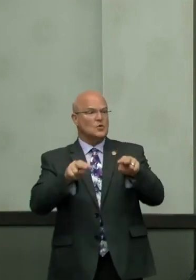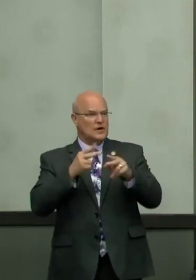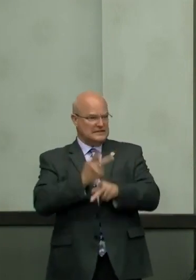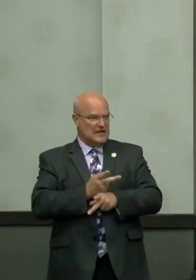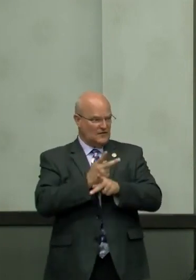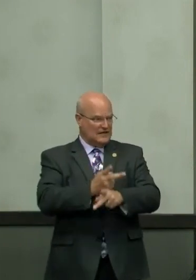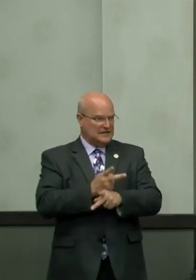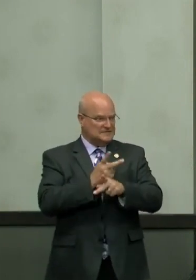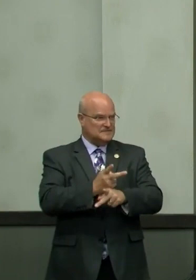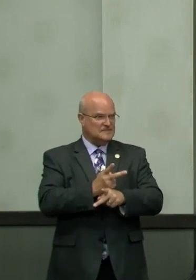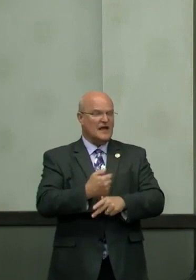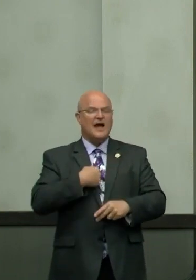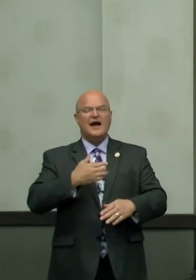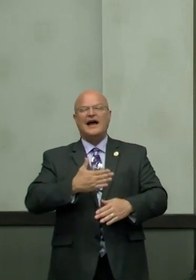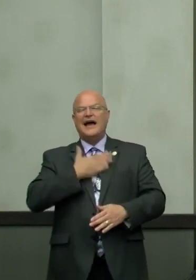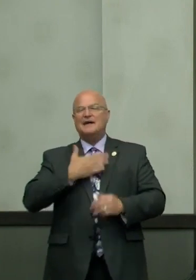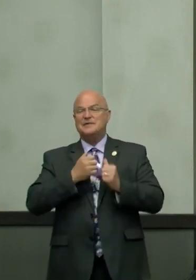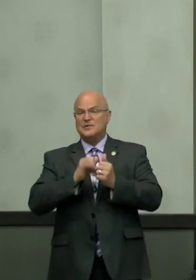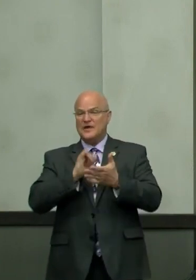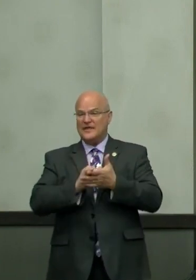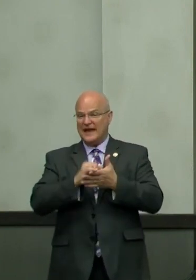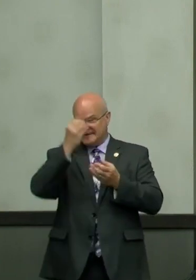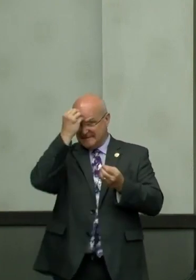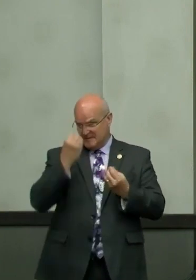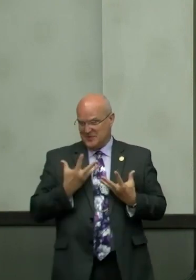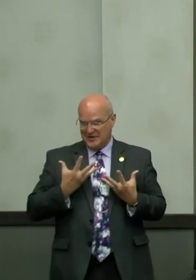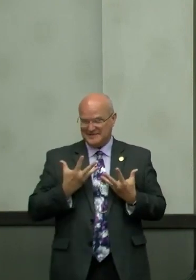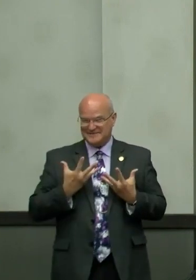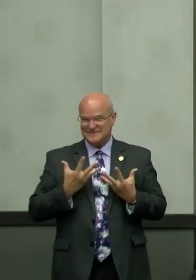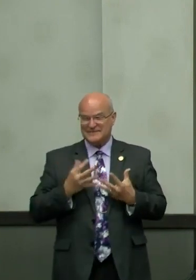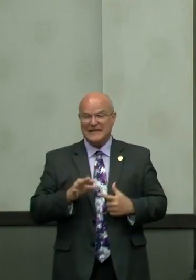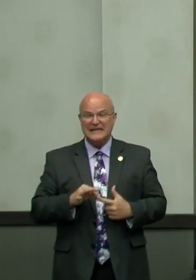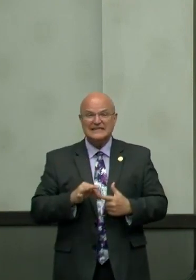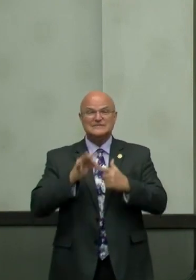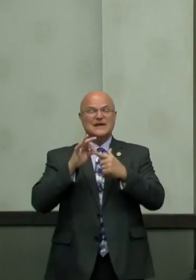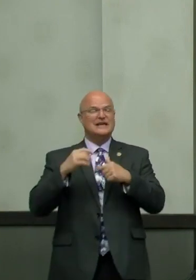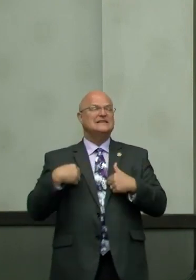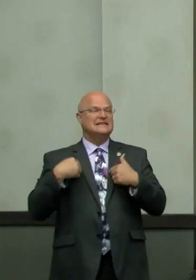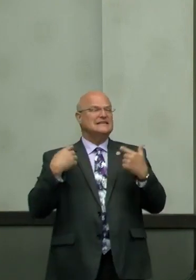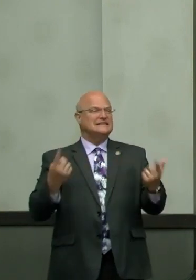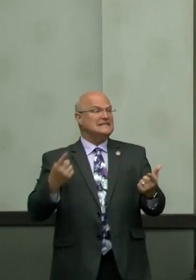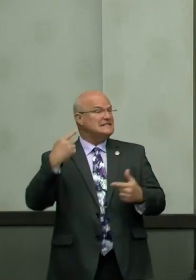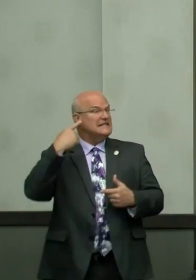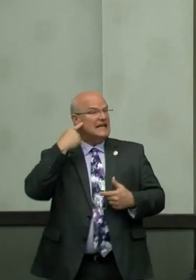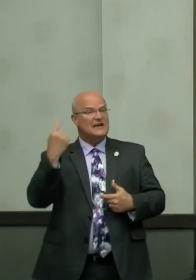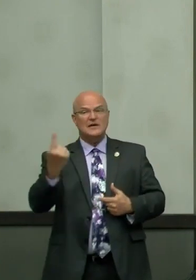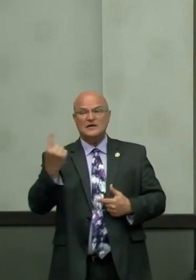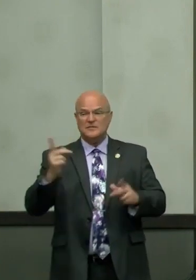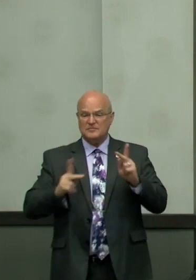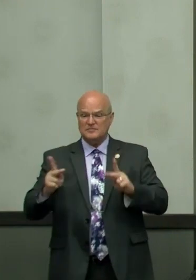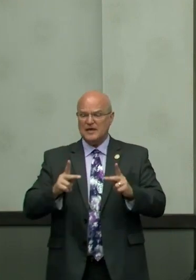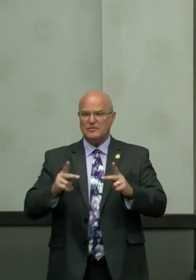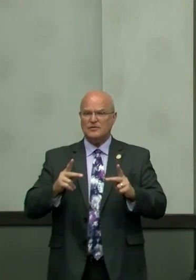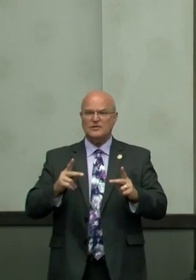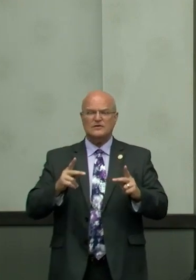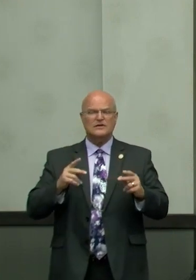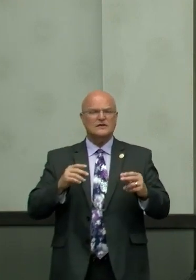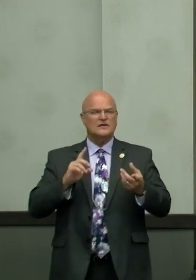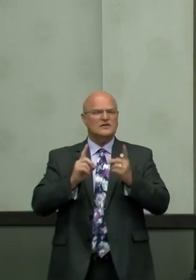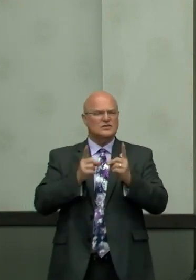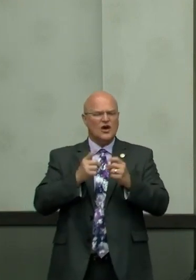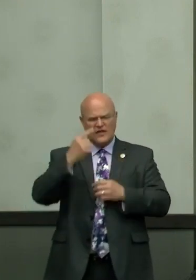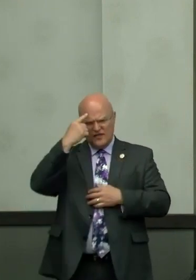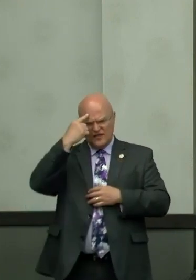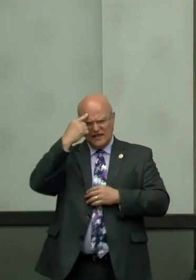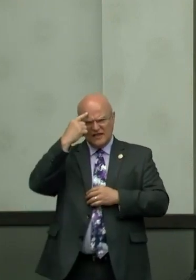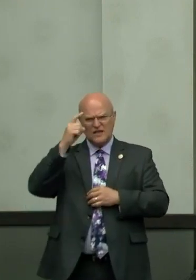very carefully. I was very pleased with that input. Especially since to hear some people talk, it seems like